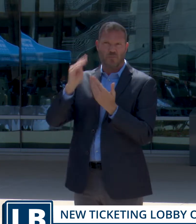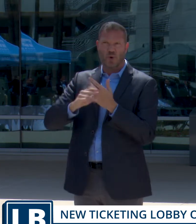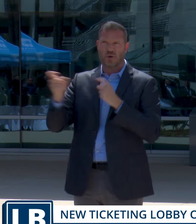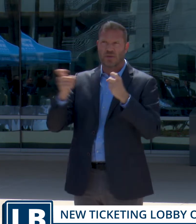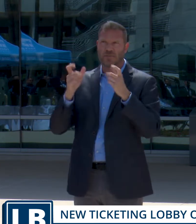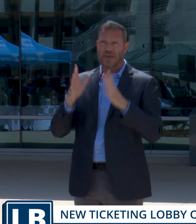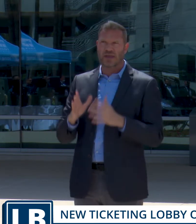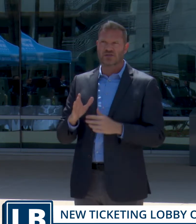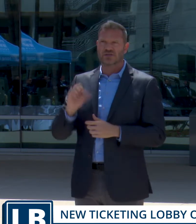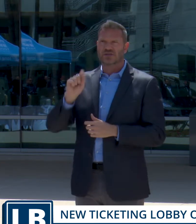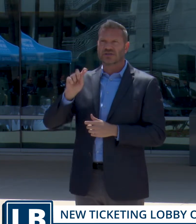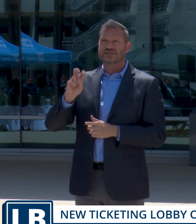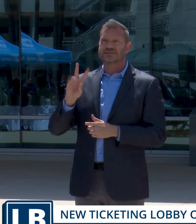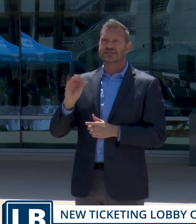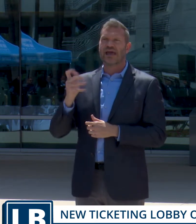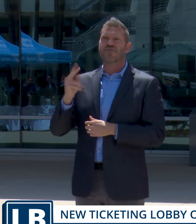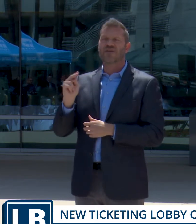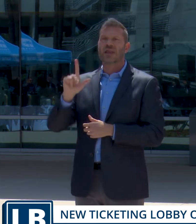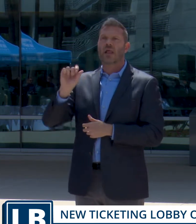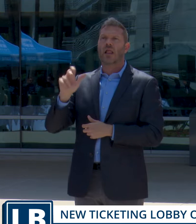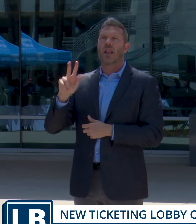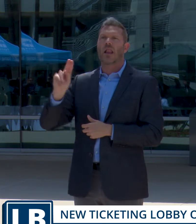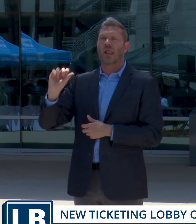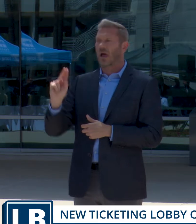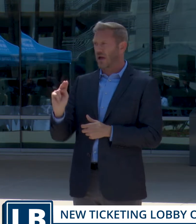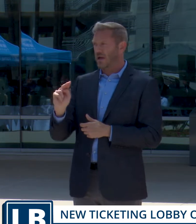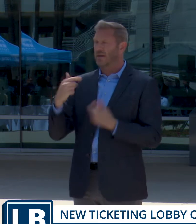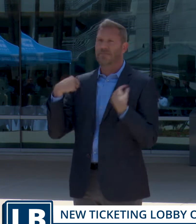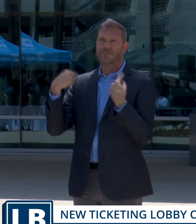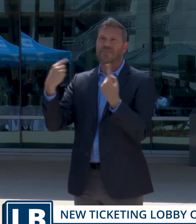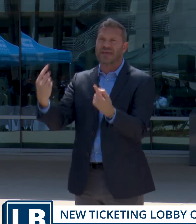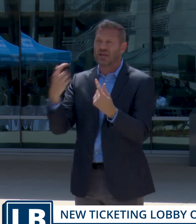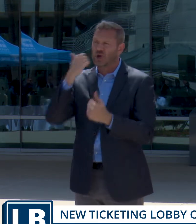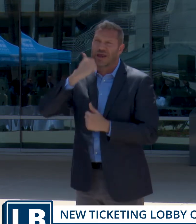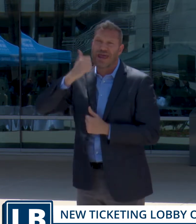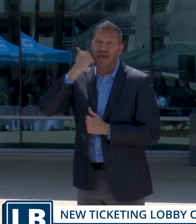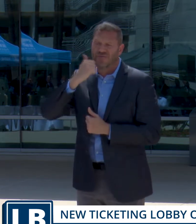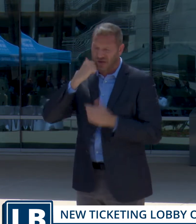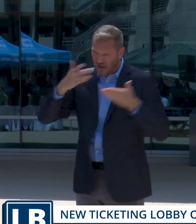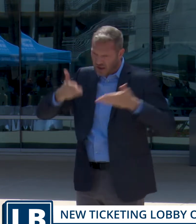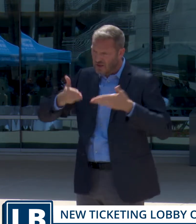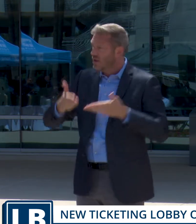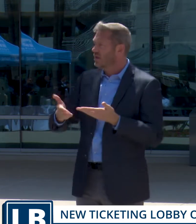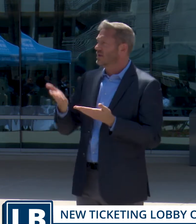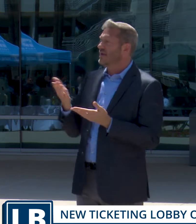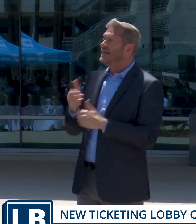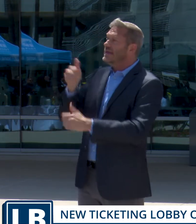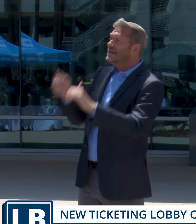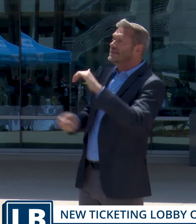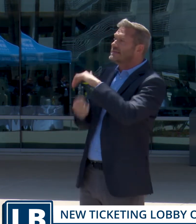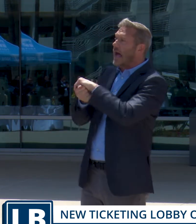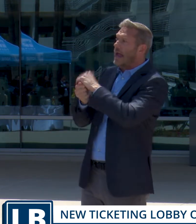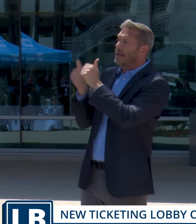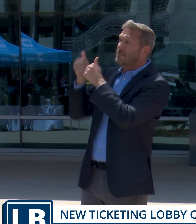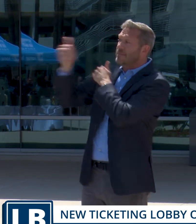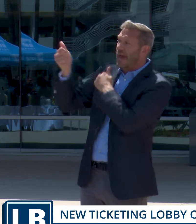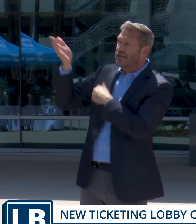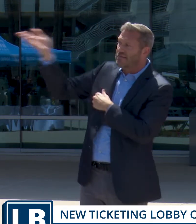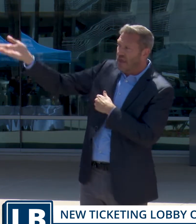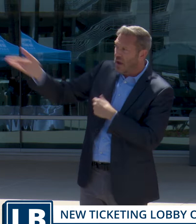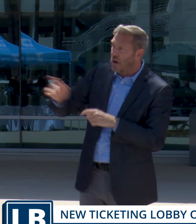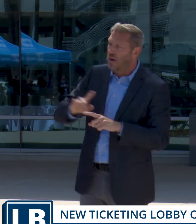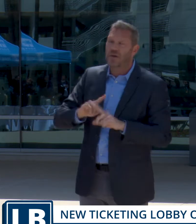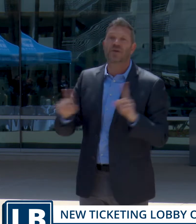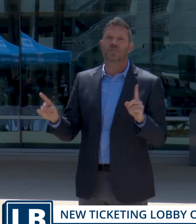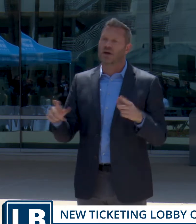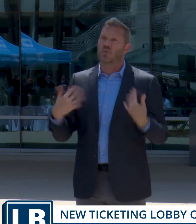Stephen Lum, who's here, who has lived and breathed this every day. Well done, Stephen. He's hiding in the back there, but he's done an